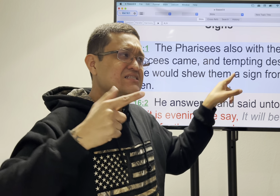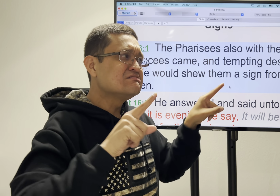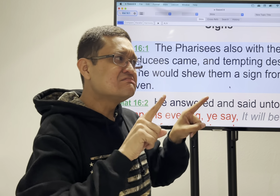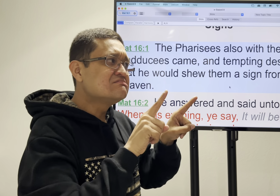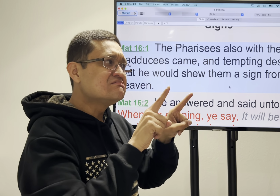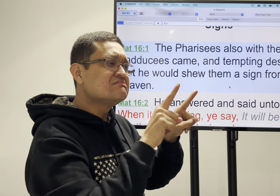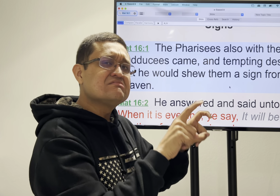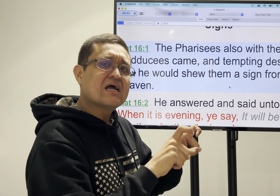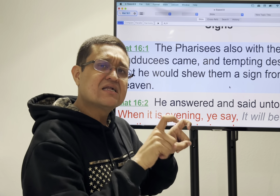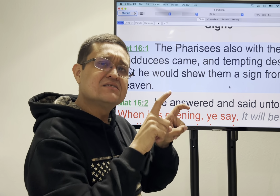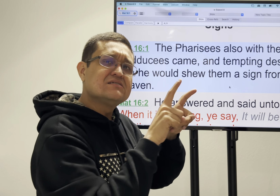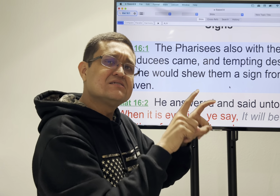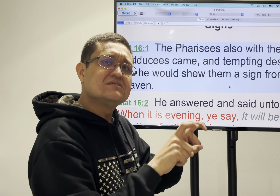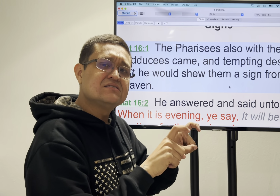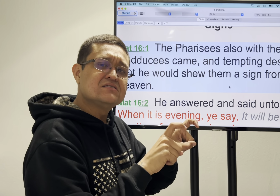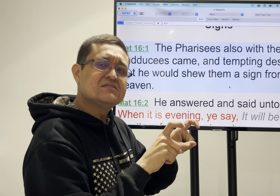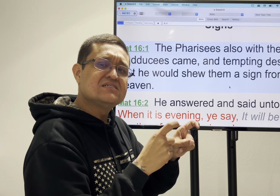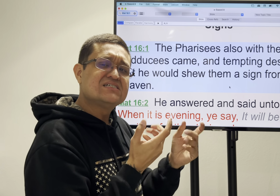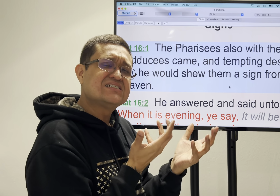and tempting, meaning testing.